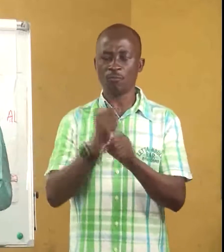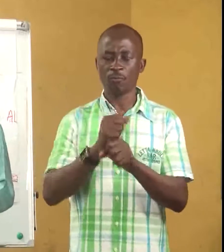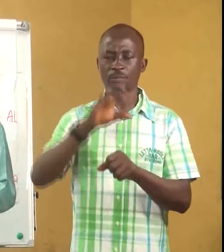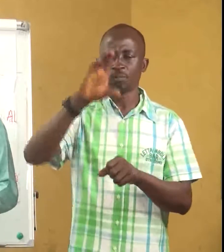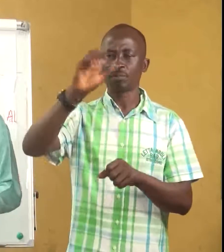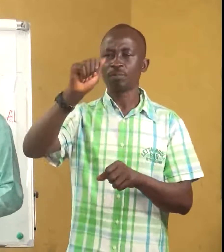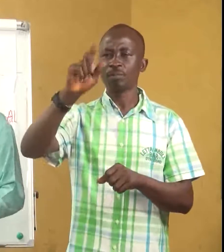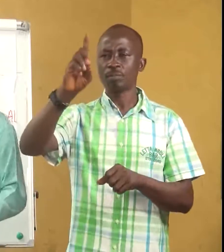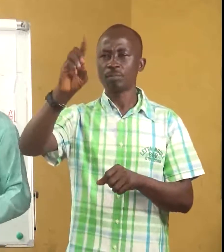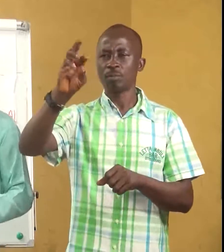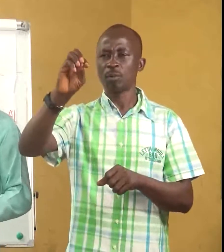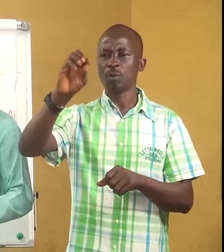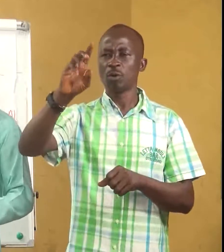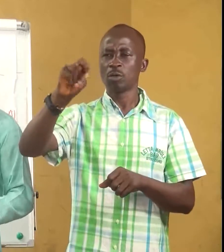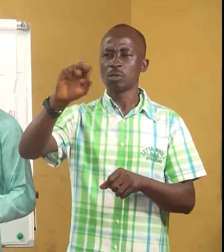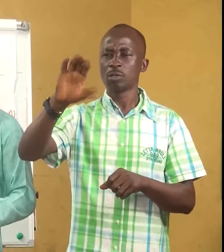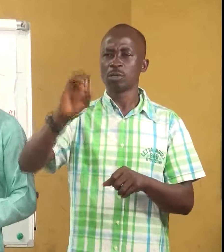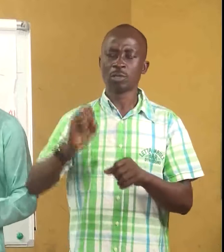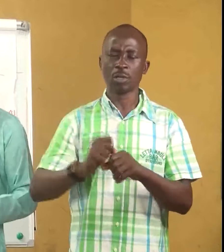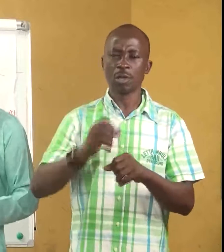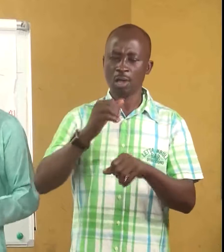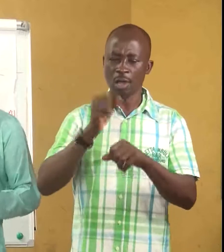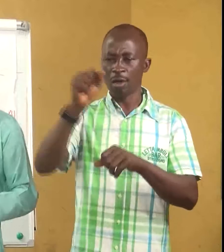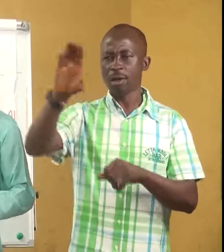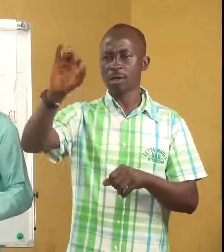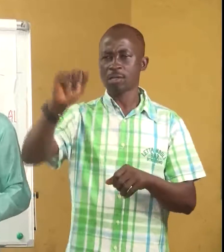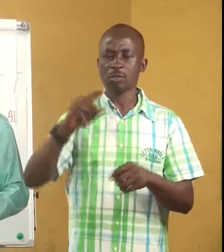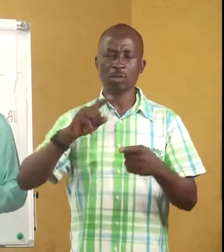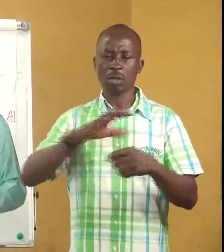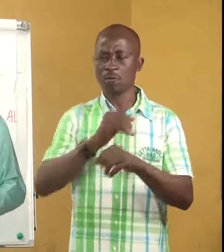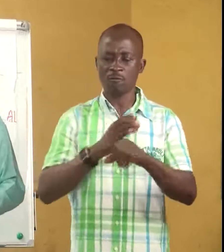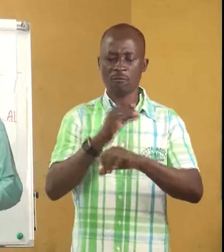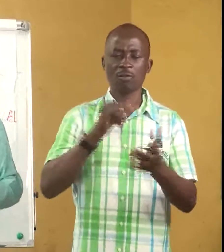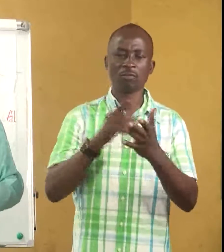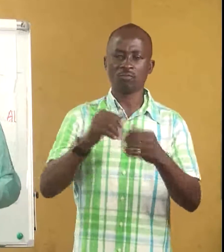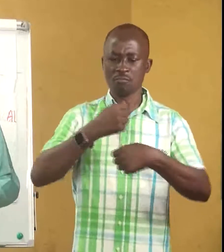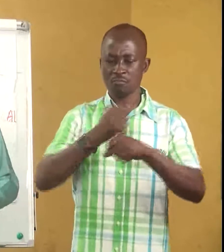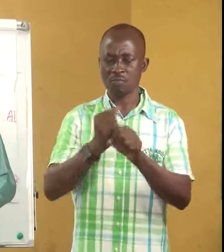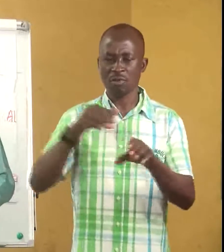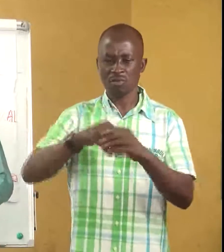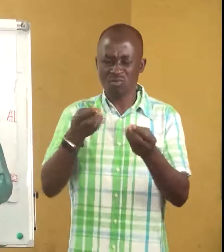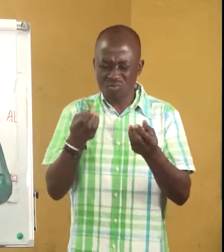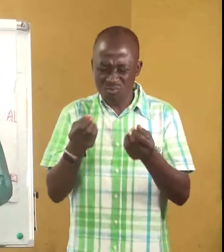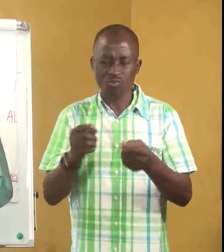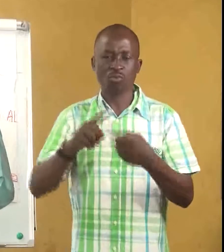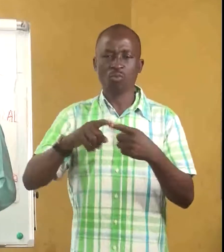which weakens this rock and force it to break into smaller pieces in order to form soil.